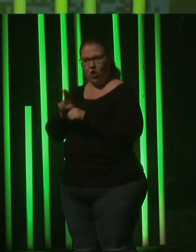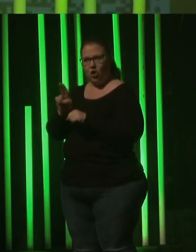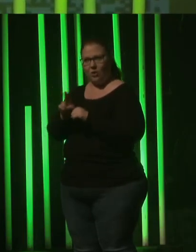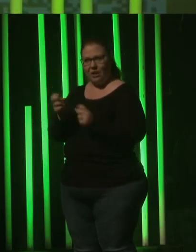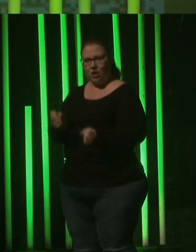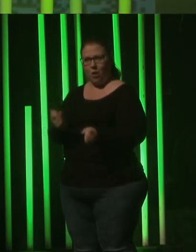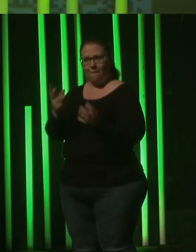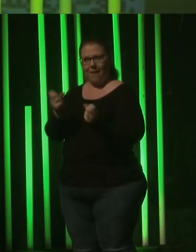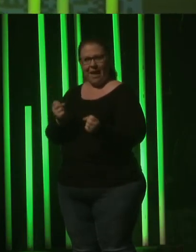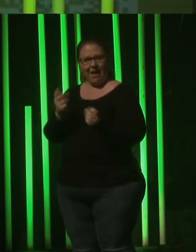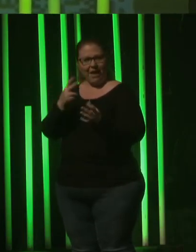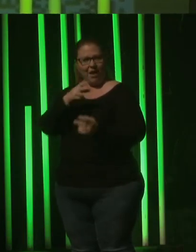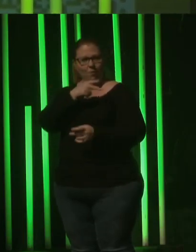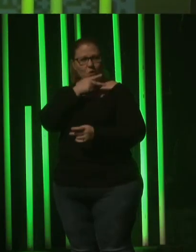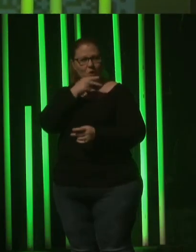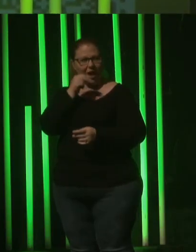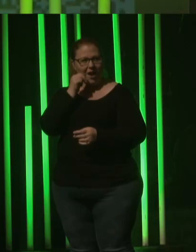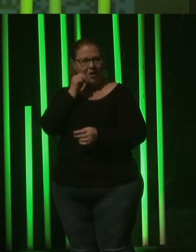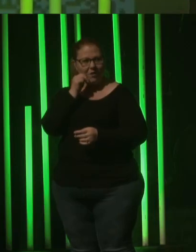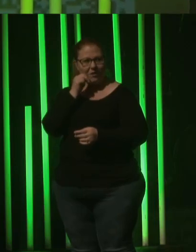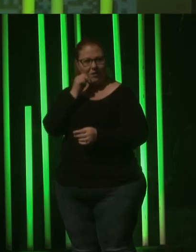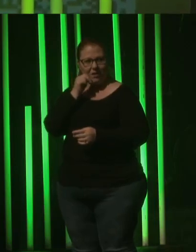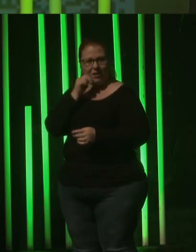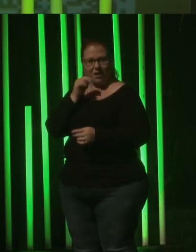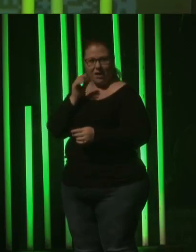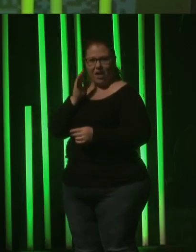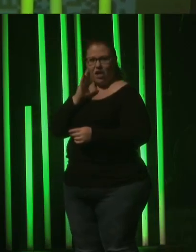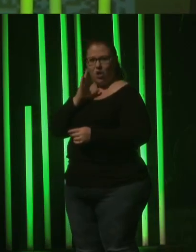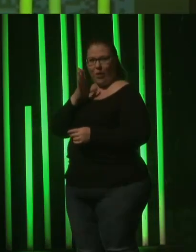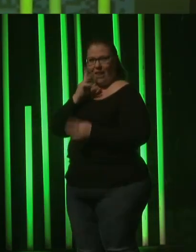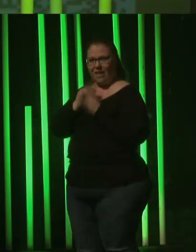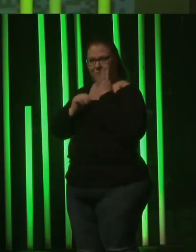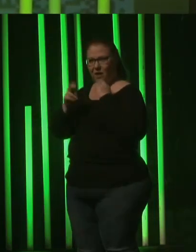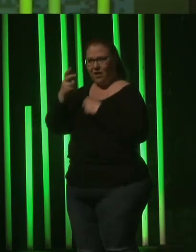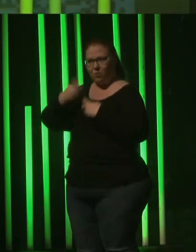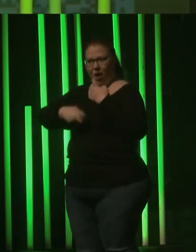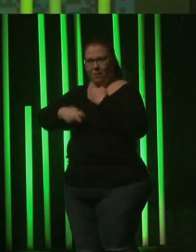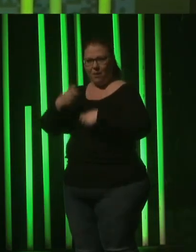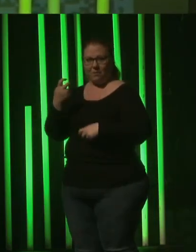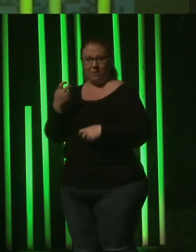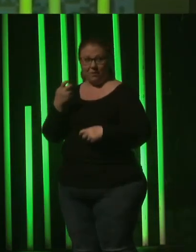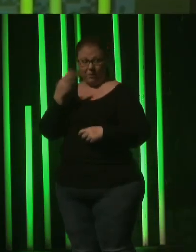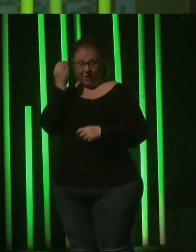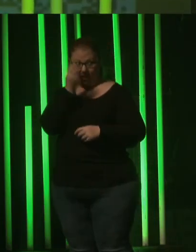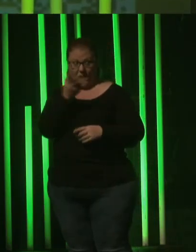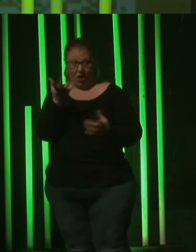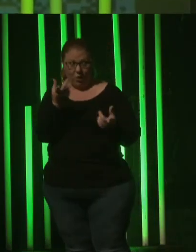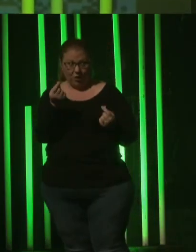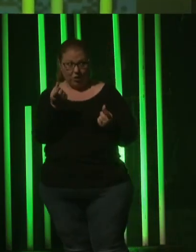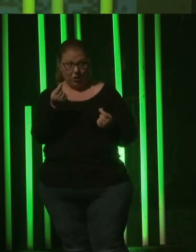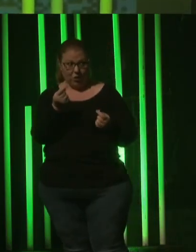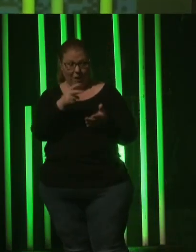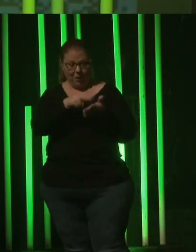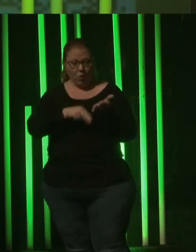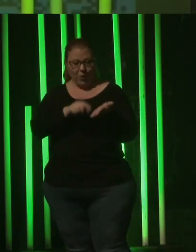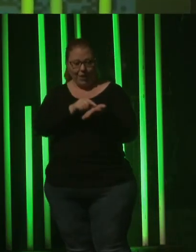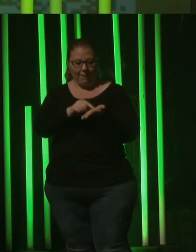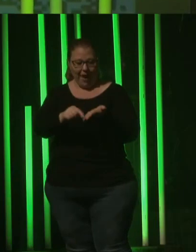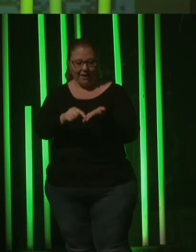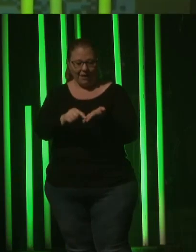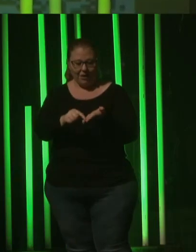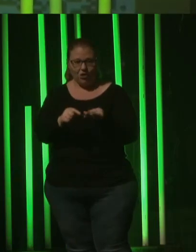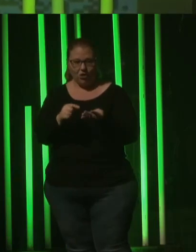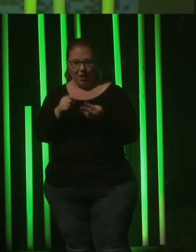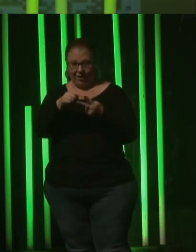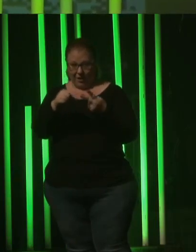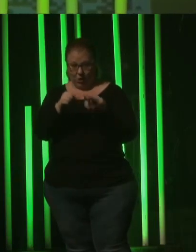many pronouns, you are going to run into problems. Now, let me tell you what I'm going to do. I'm going to read this passage and these two